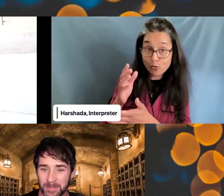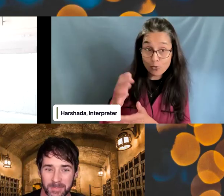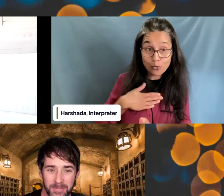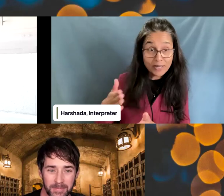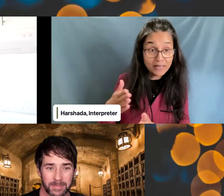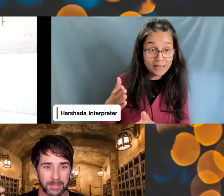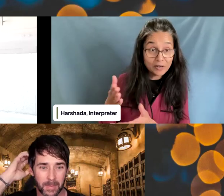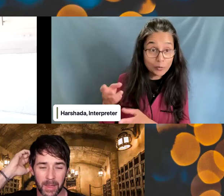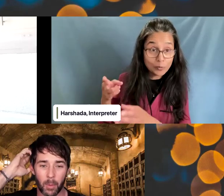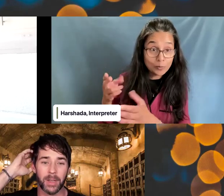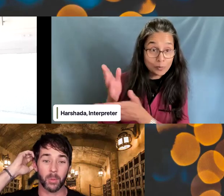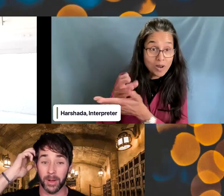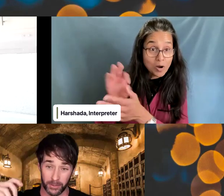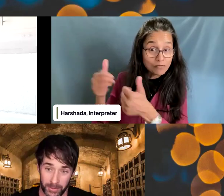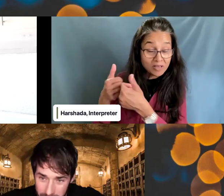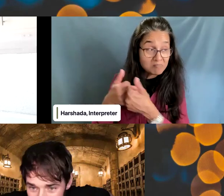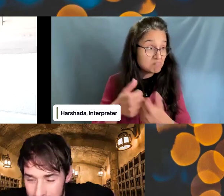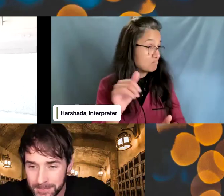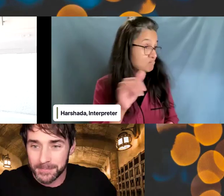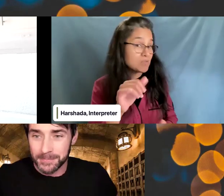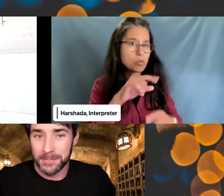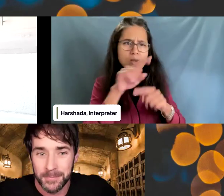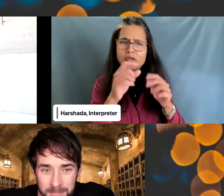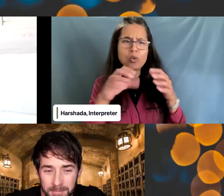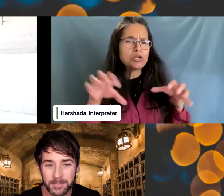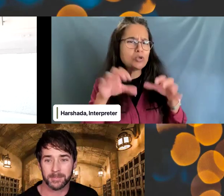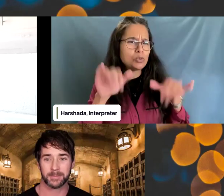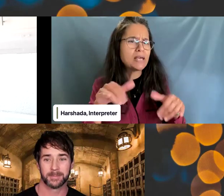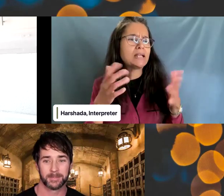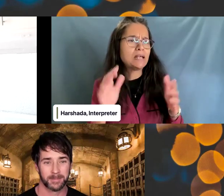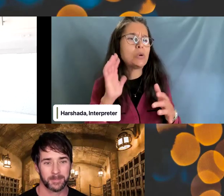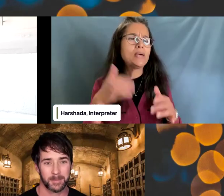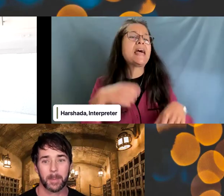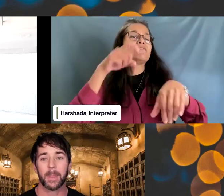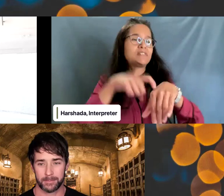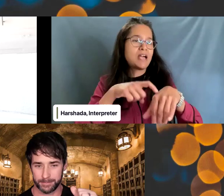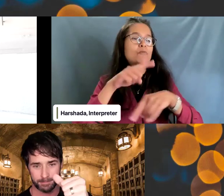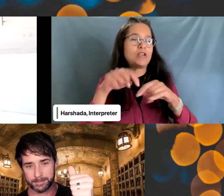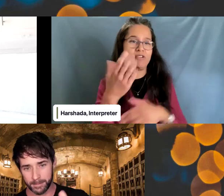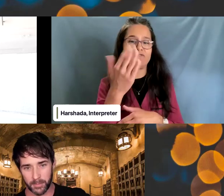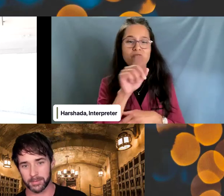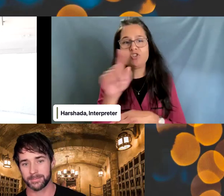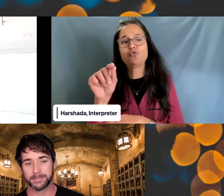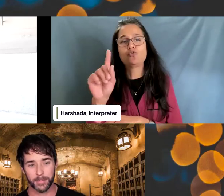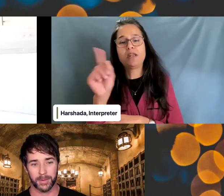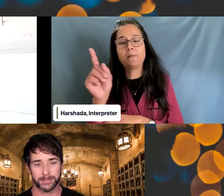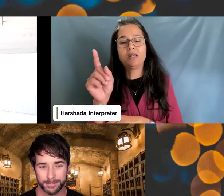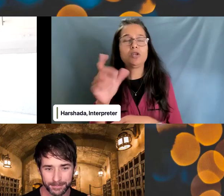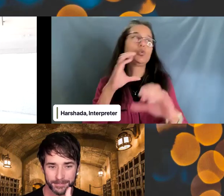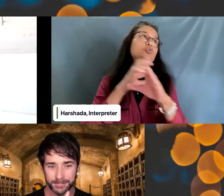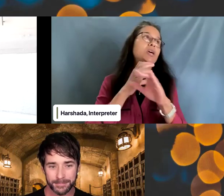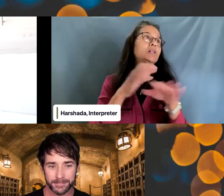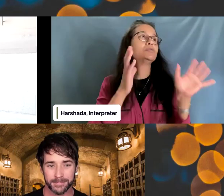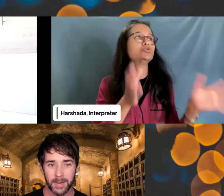Shall we do it? Yeah, when do you want to do it? There's gonna be a time. There's gonna be a time where we have like 15 to 20 minutes to chill. Perfect.